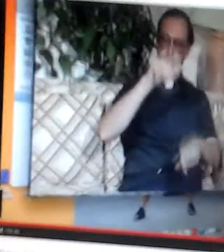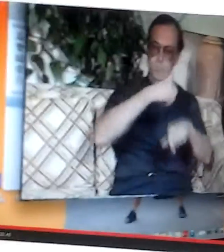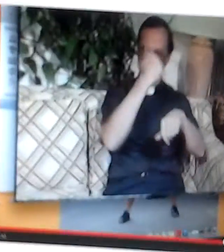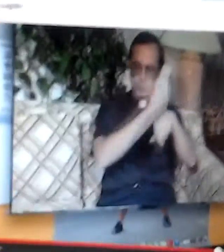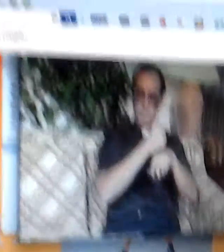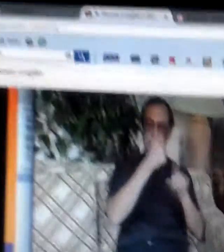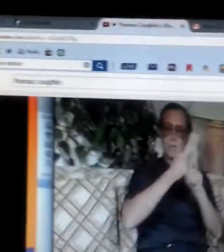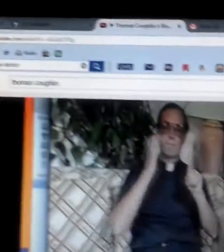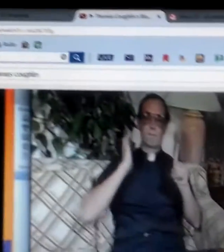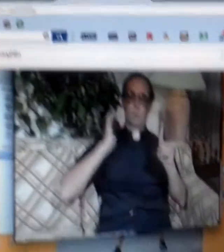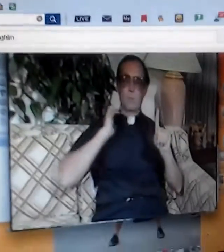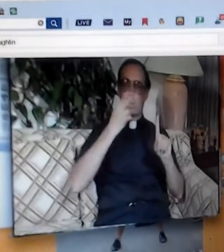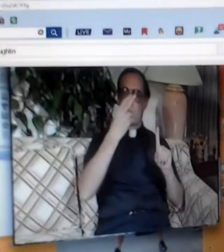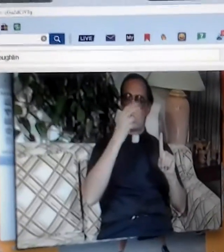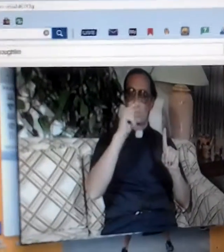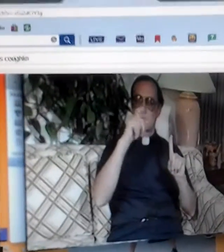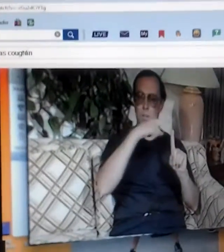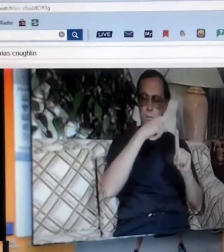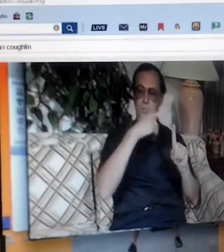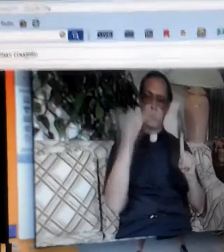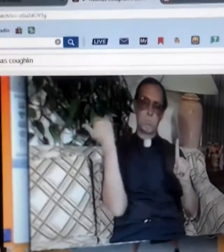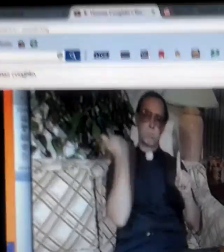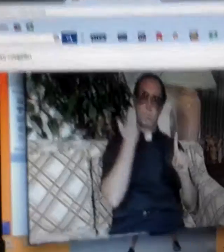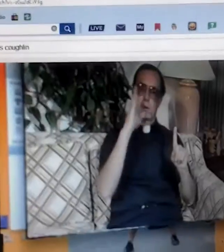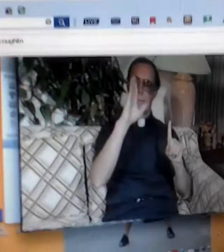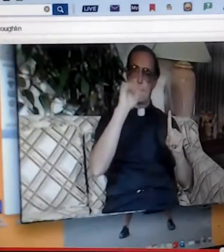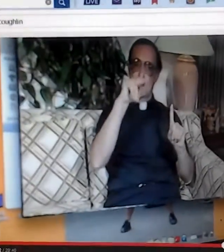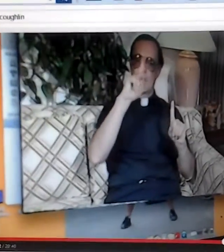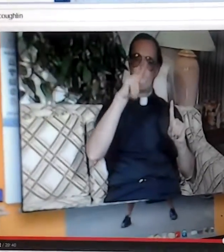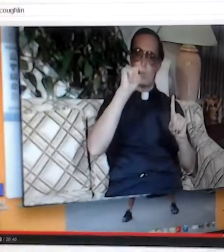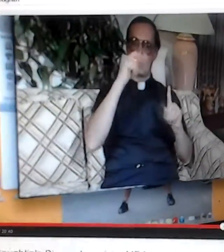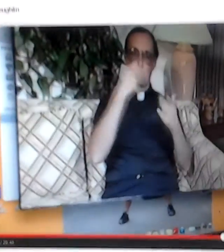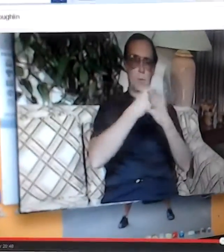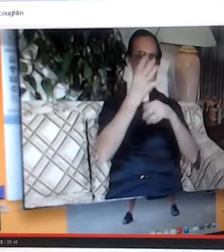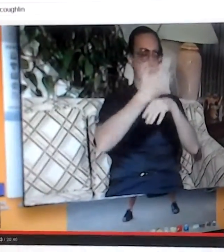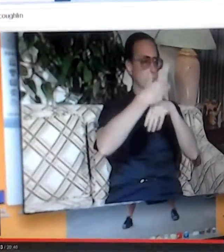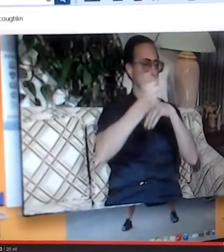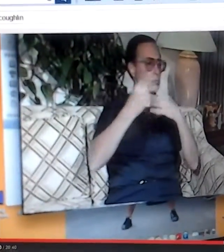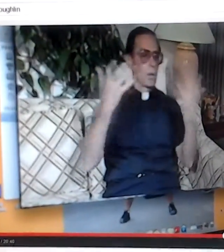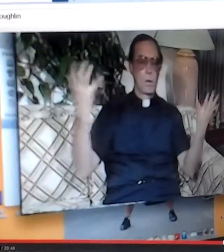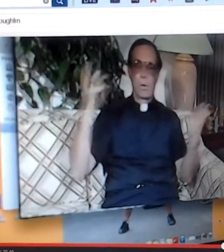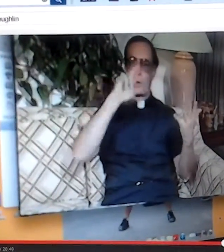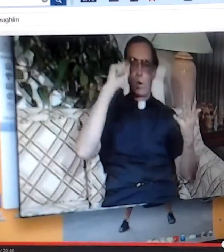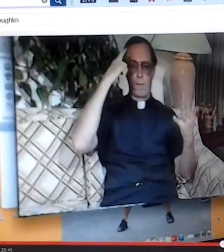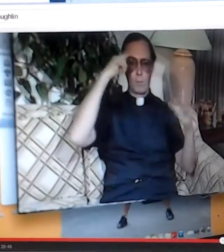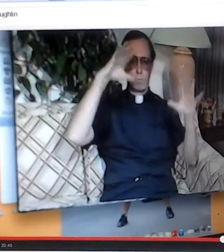The last year I was there, I had set up a summer day camp, a summer Catholic camp while I was there.